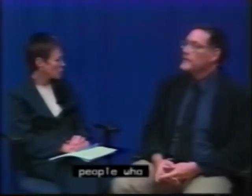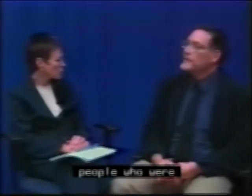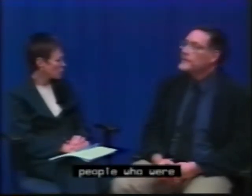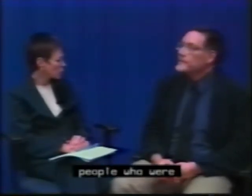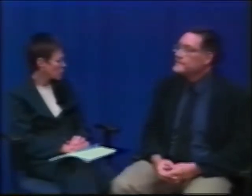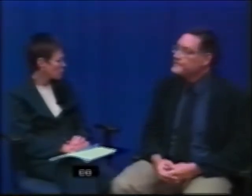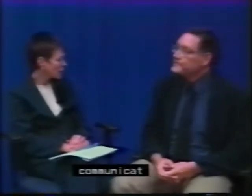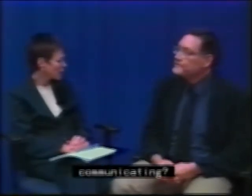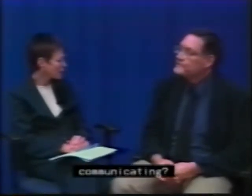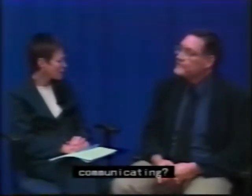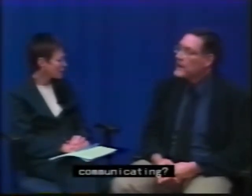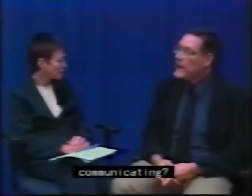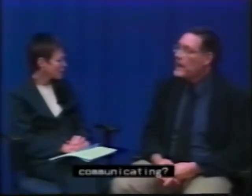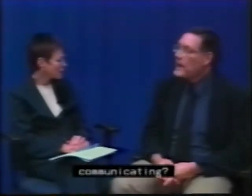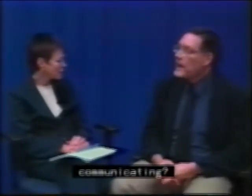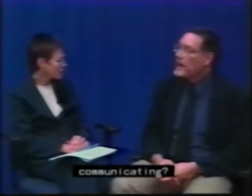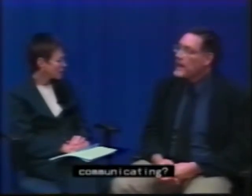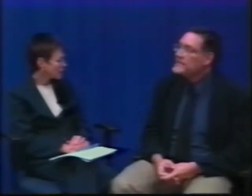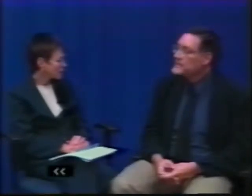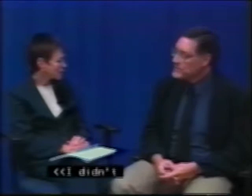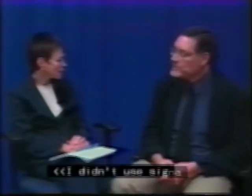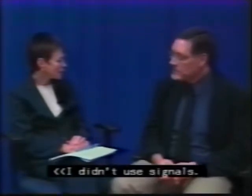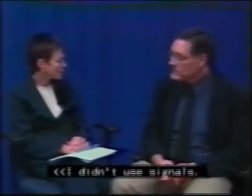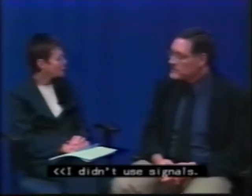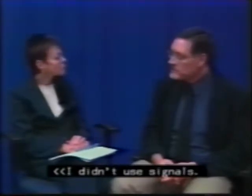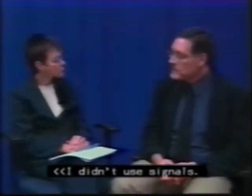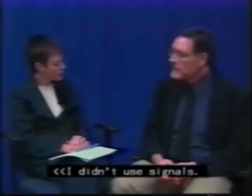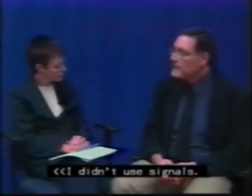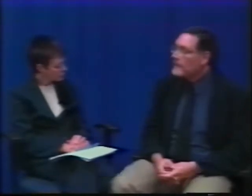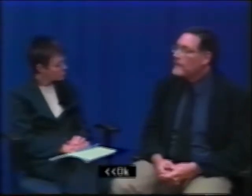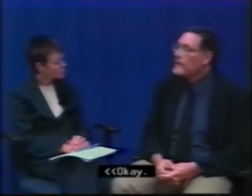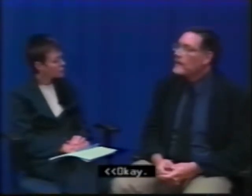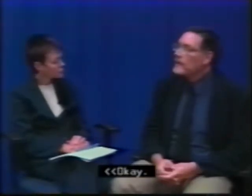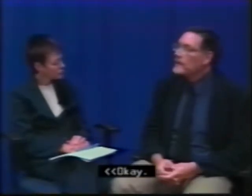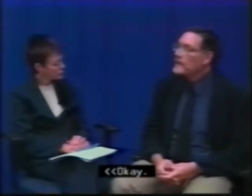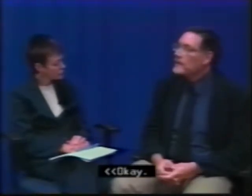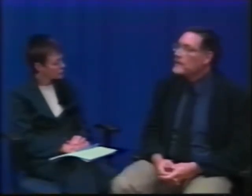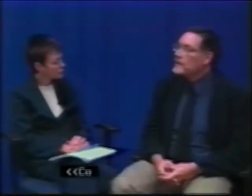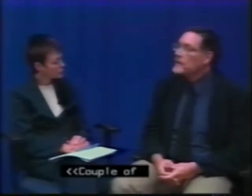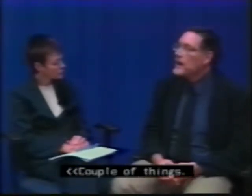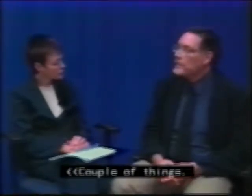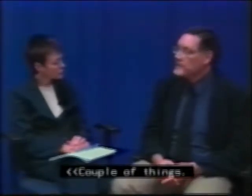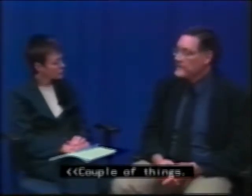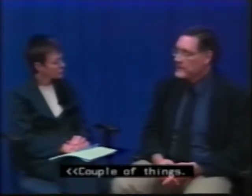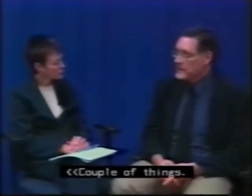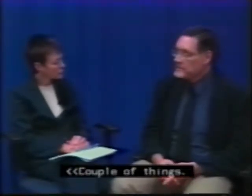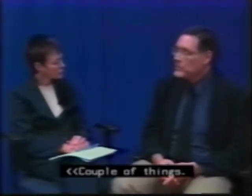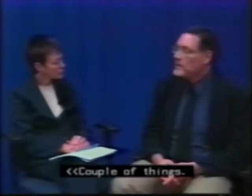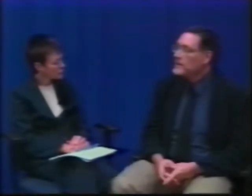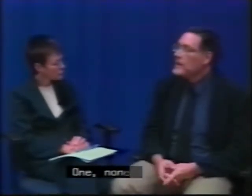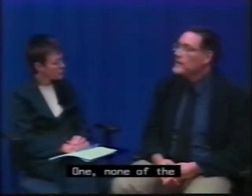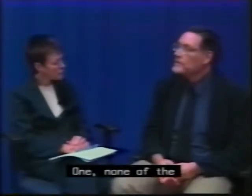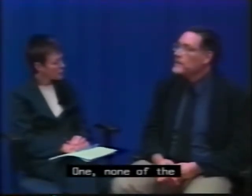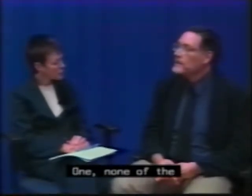two people who were communicating? I didn't use signals. Okay. couple of things. One, none